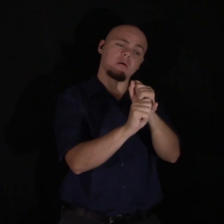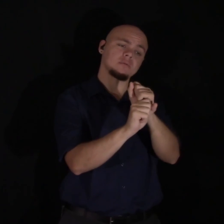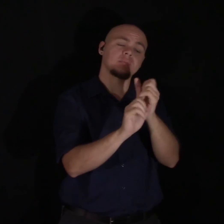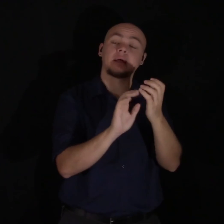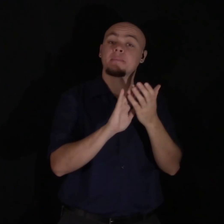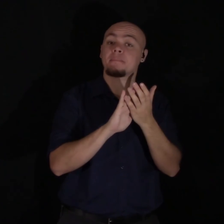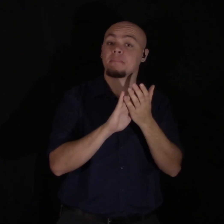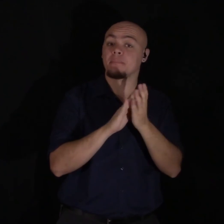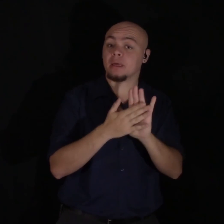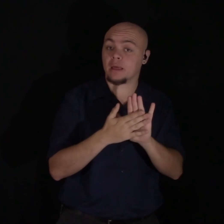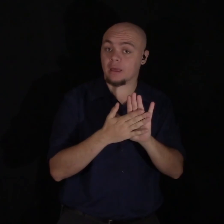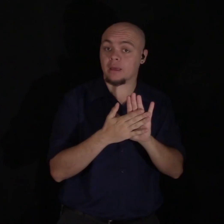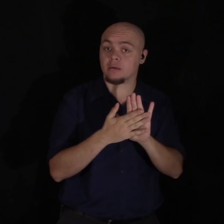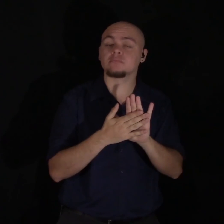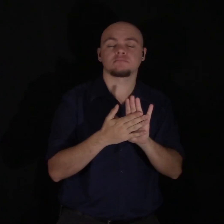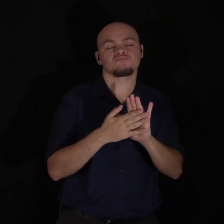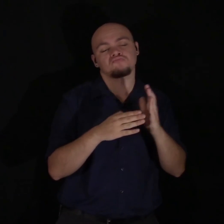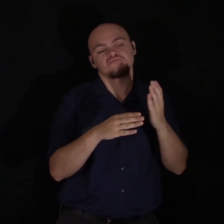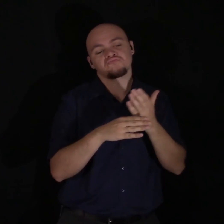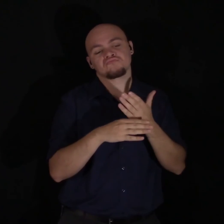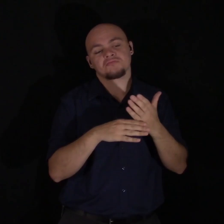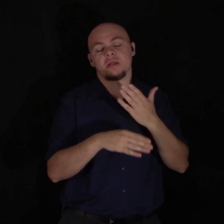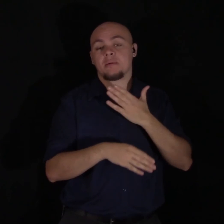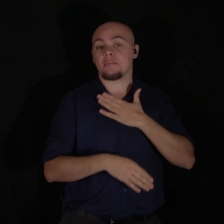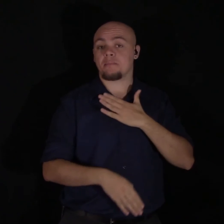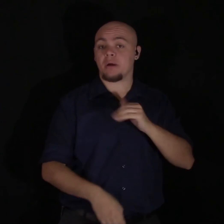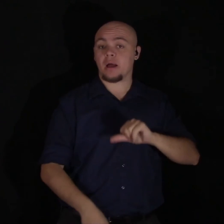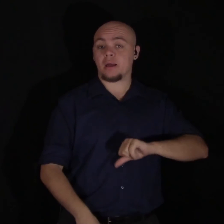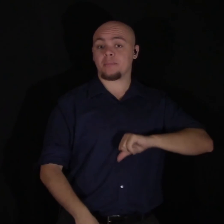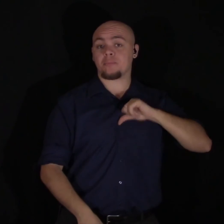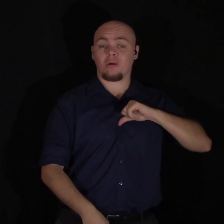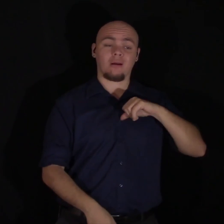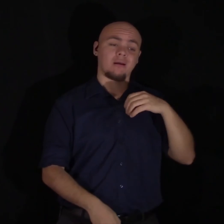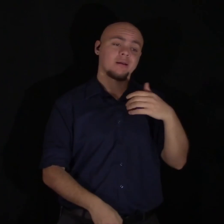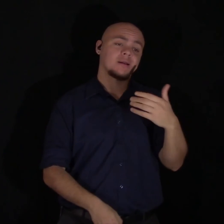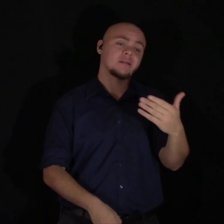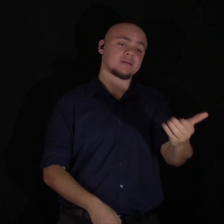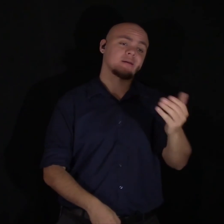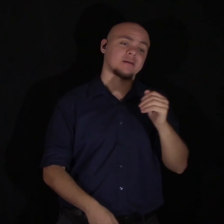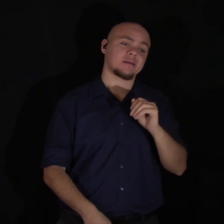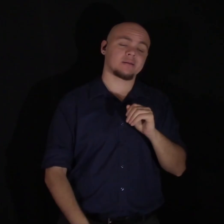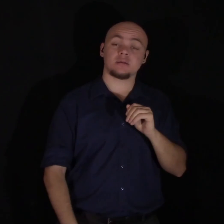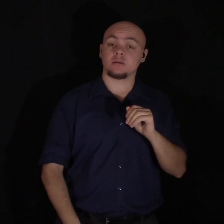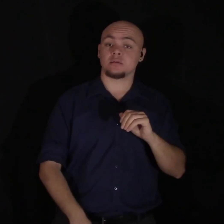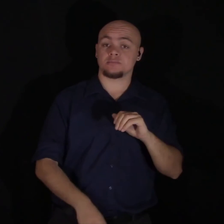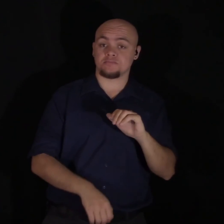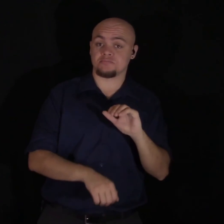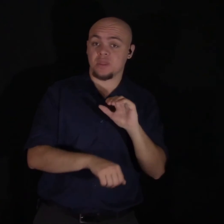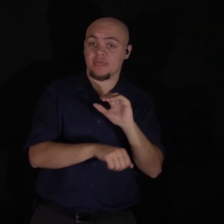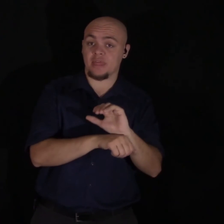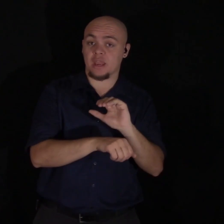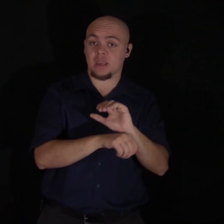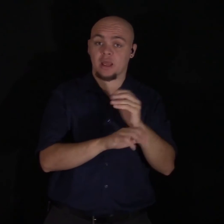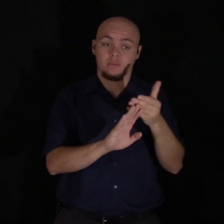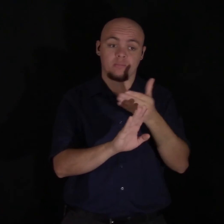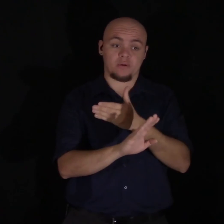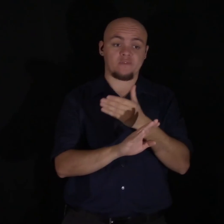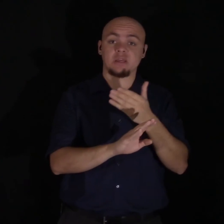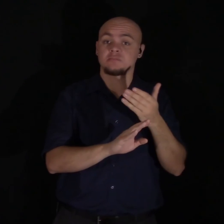became, while I shared it, my pride and my delight. On the evening previous to her being brought to my home,